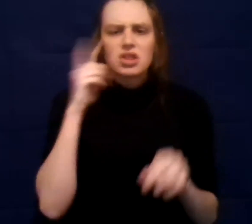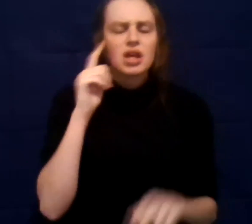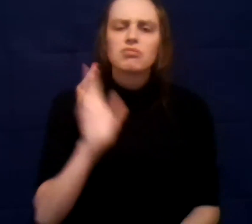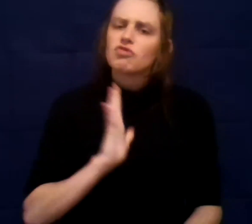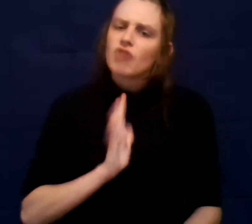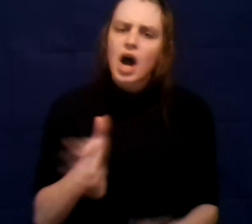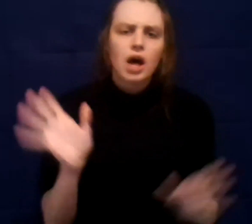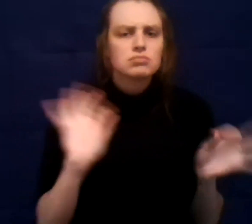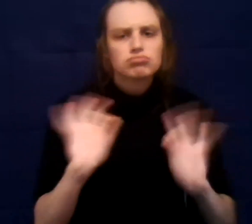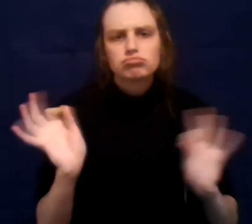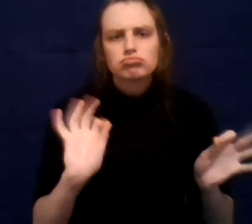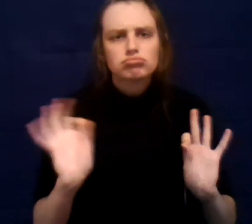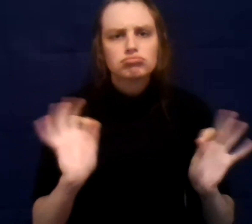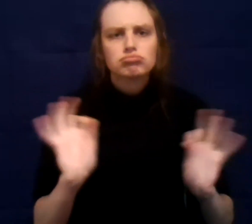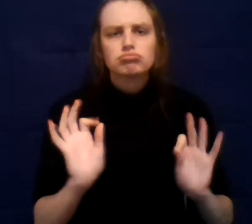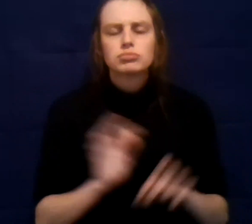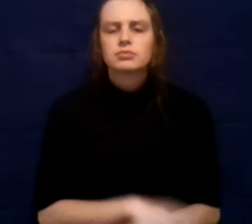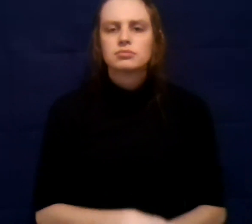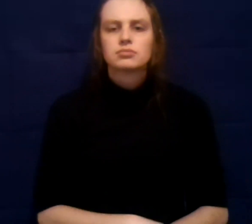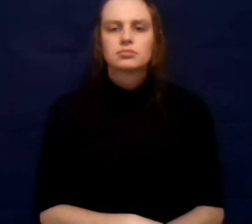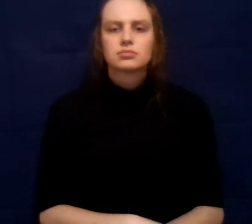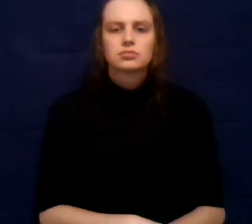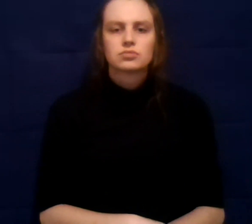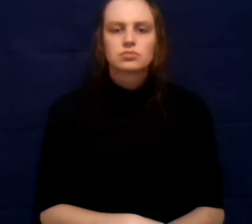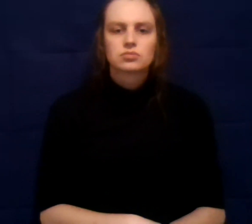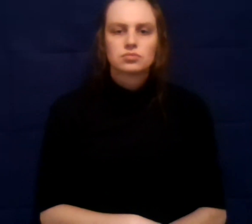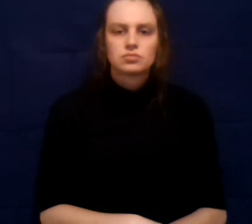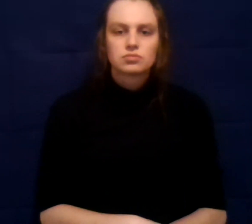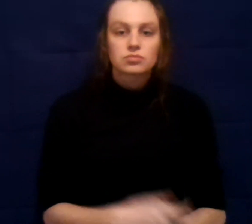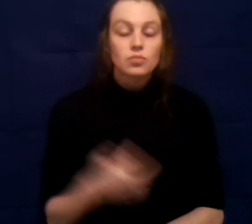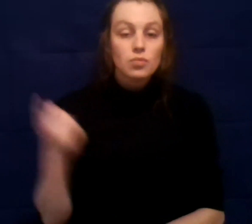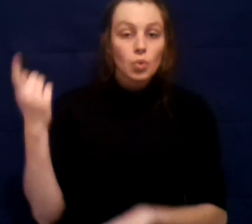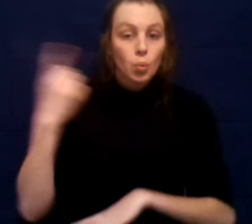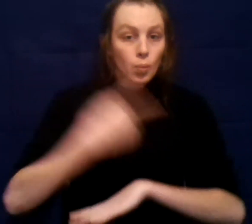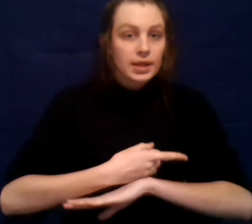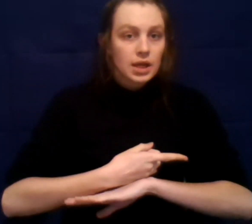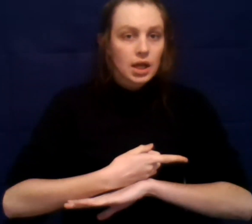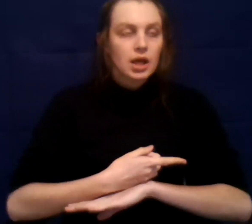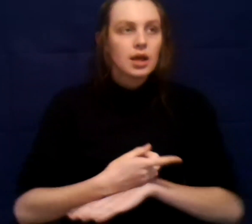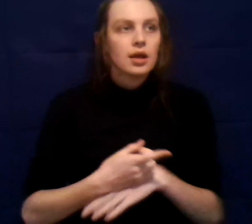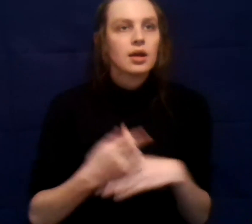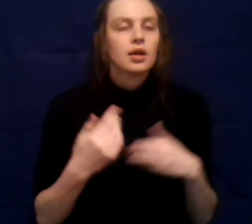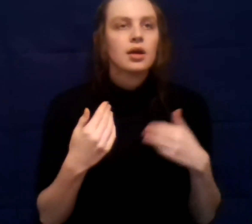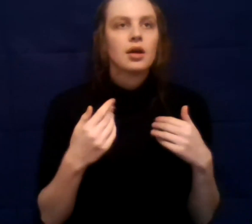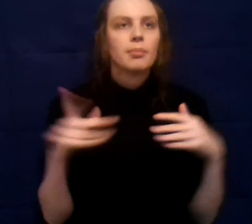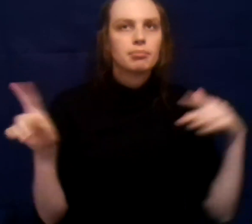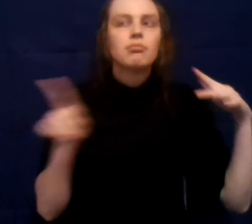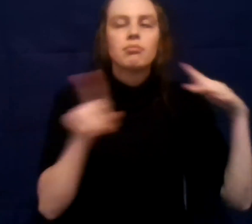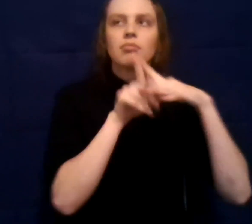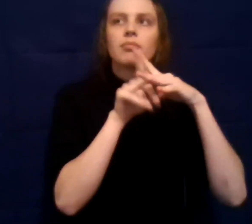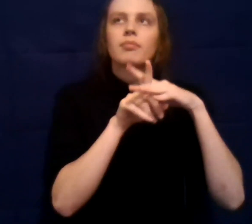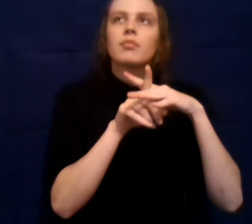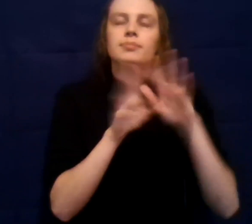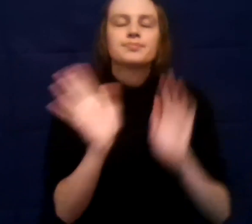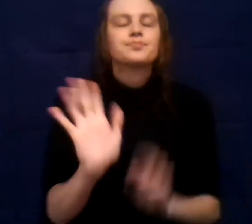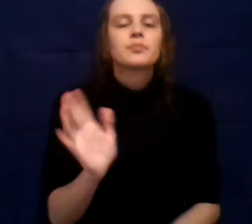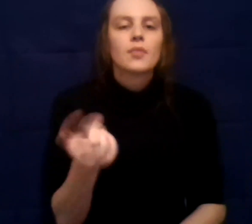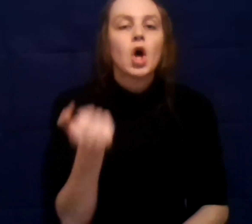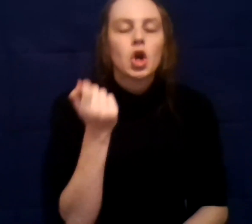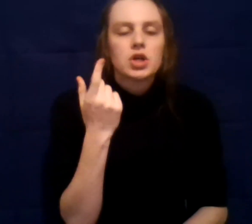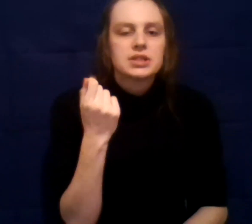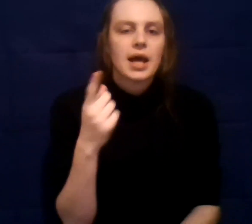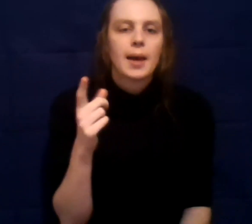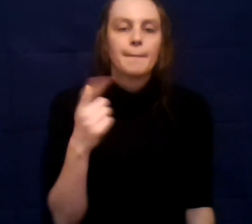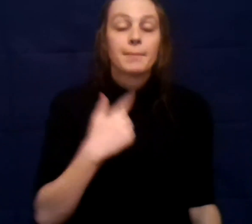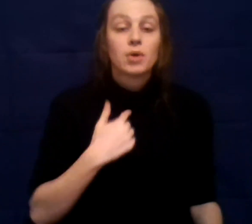day, just like it was just kind of this idea that I had. I didn't grow up with anybody in AA. I never heard of it. Like the only